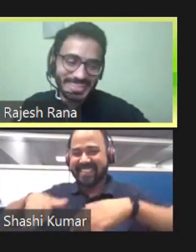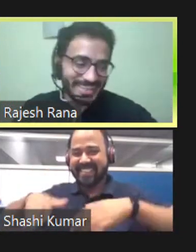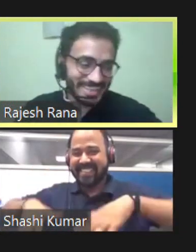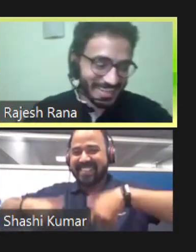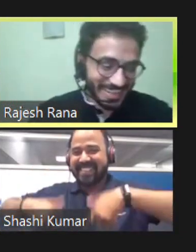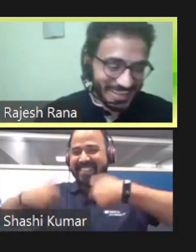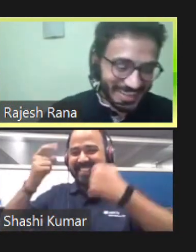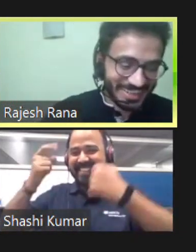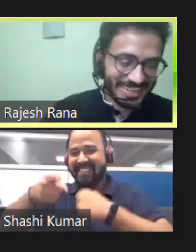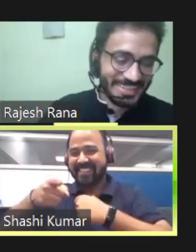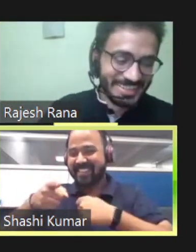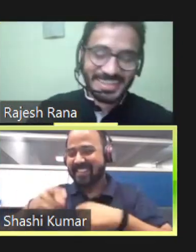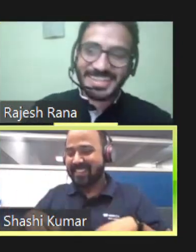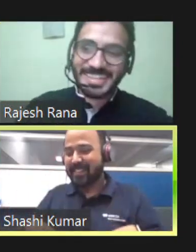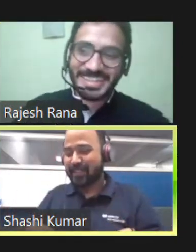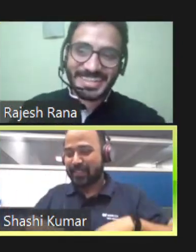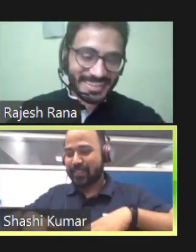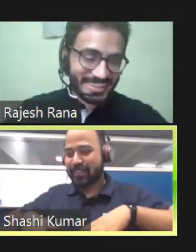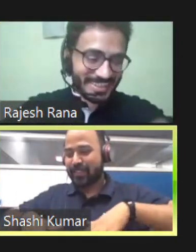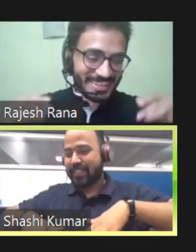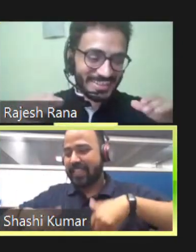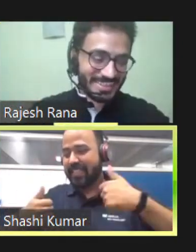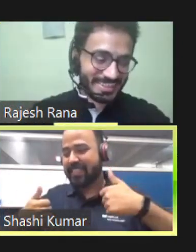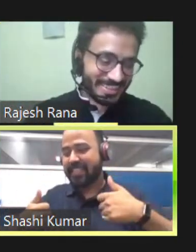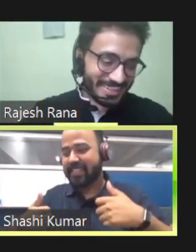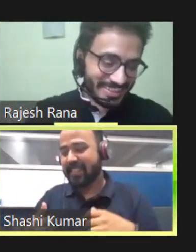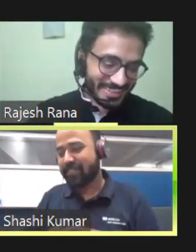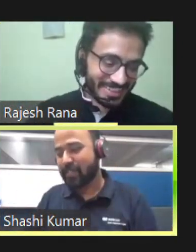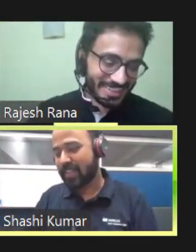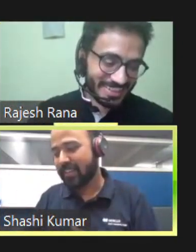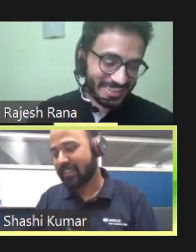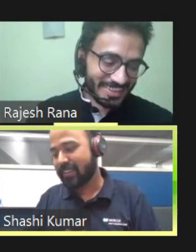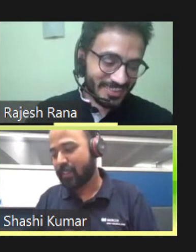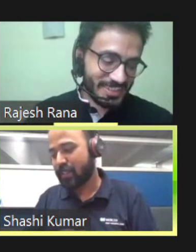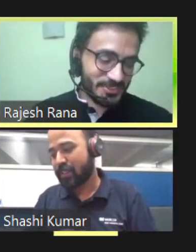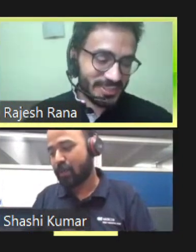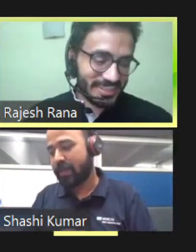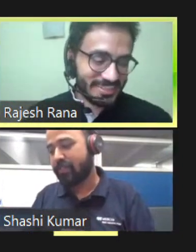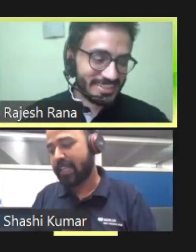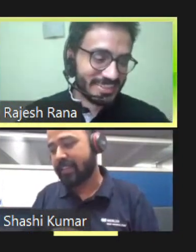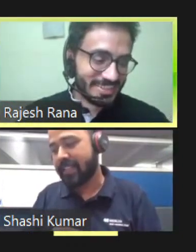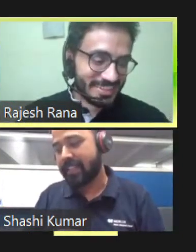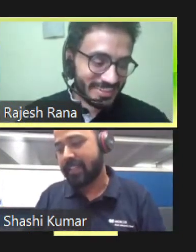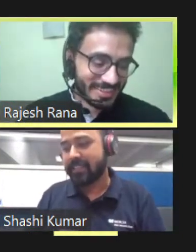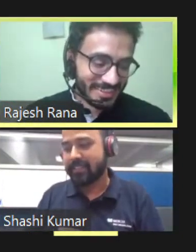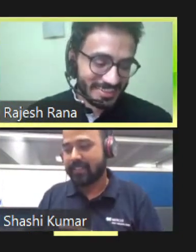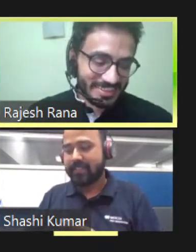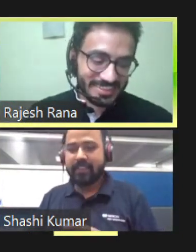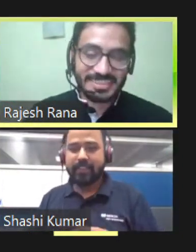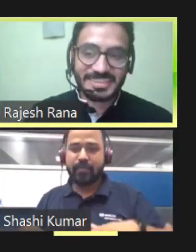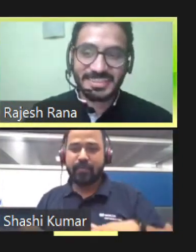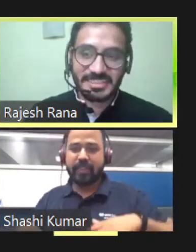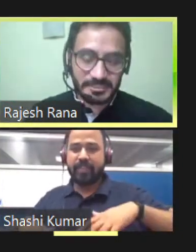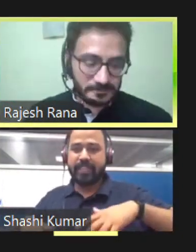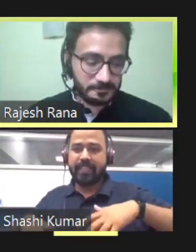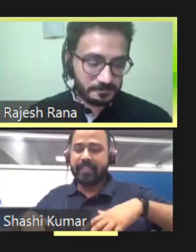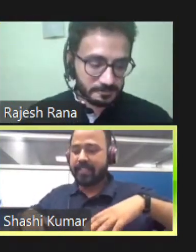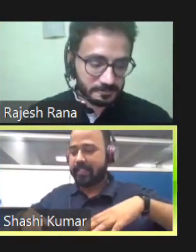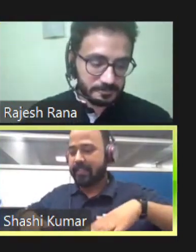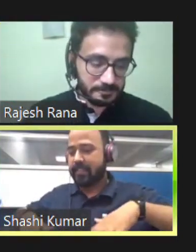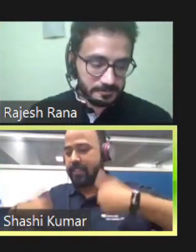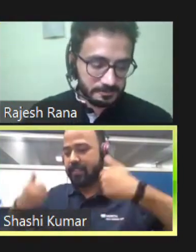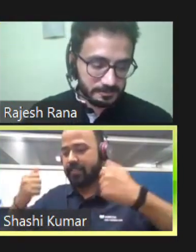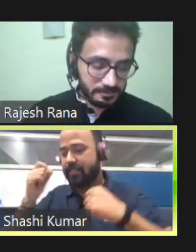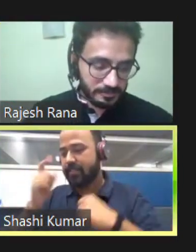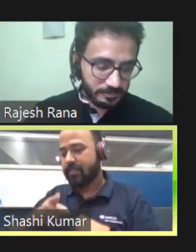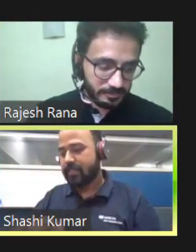cheat code. So yes, Srishti, first one. First Cubing one. for eternity. Cubing for eternity,